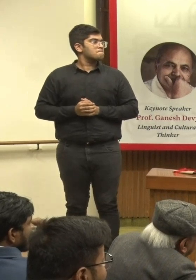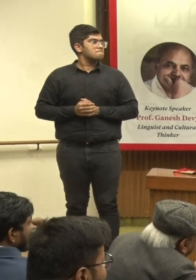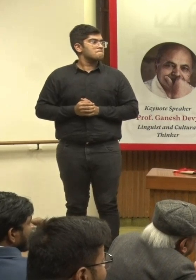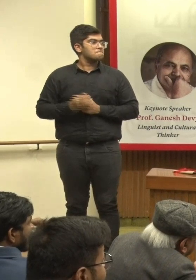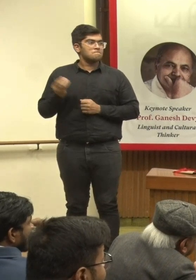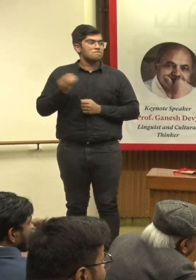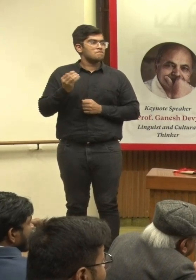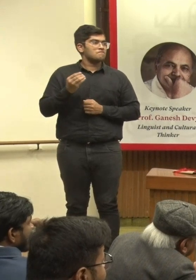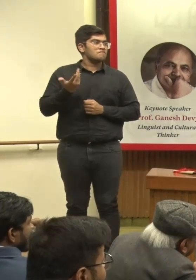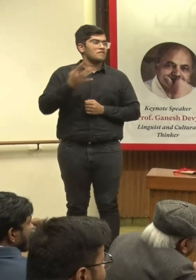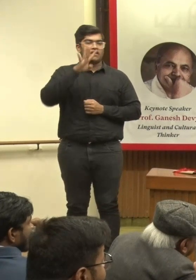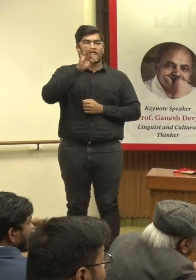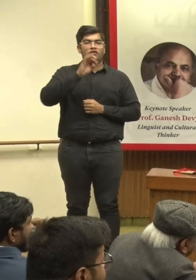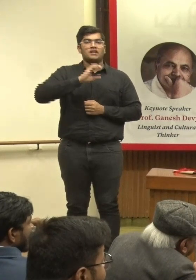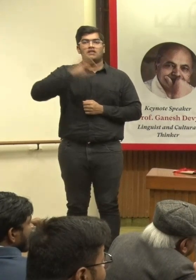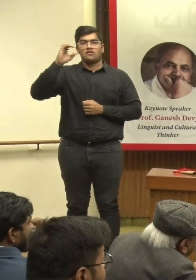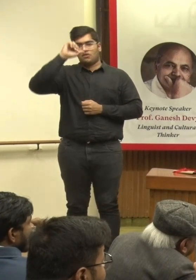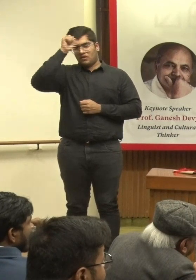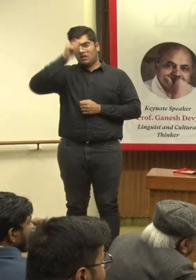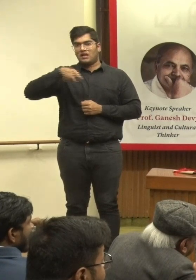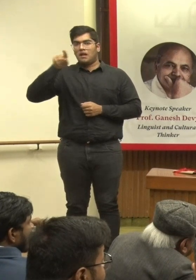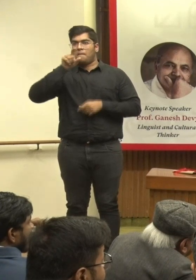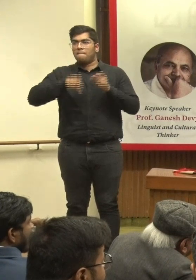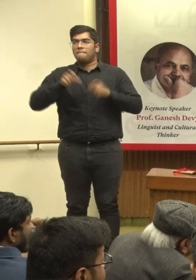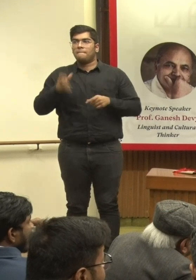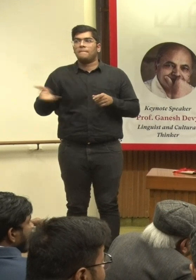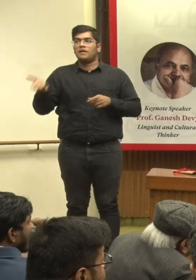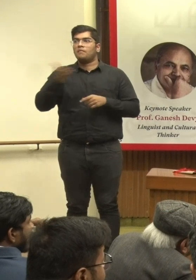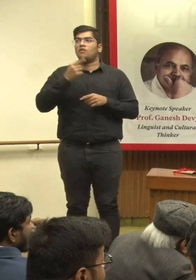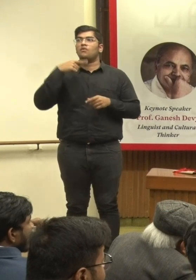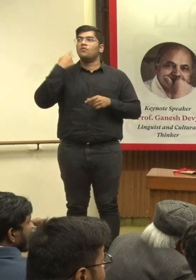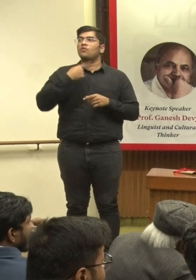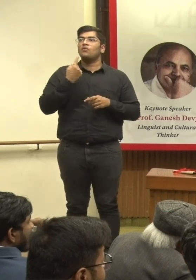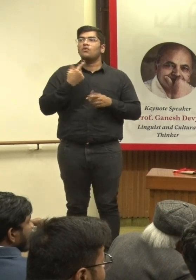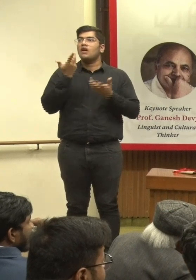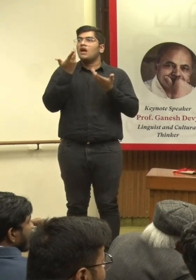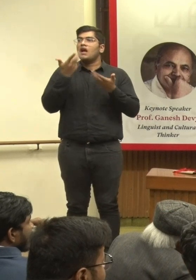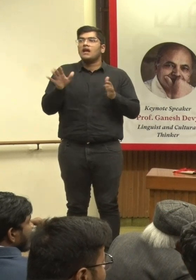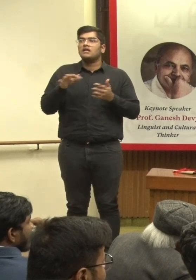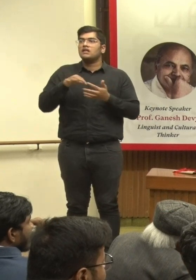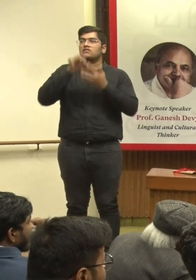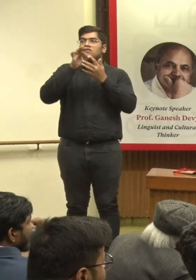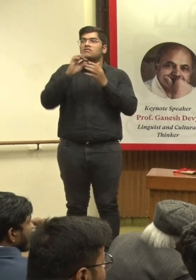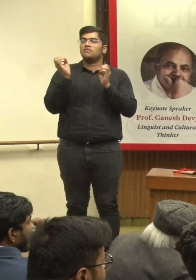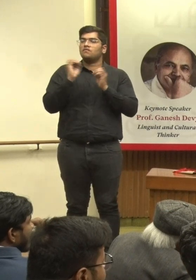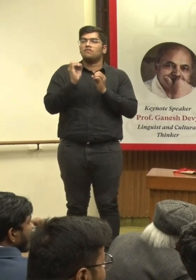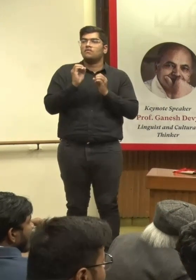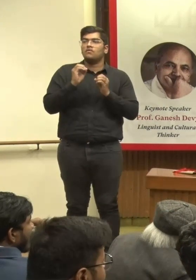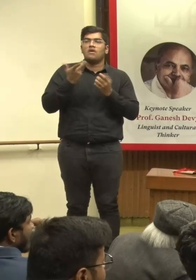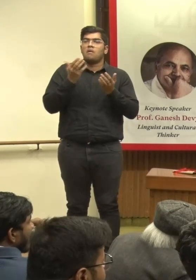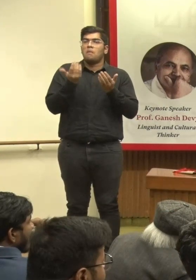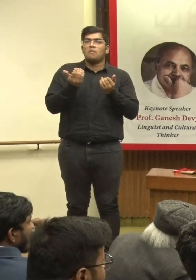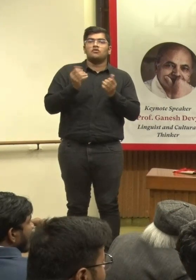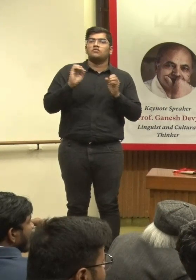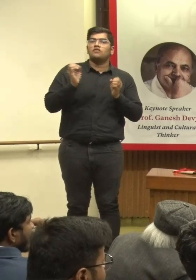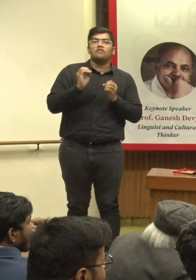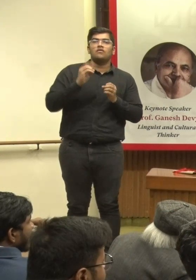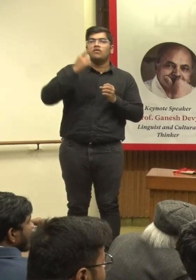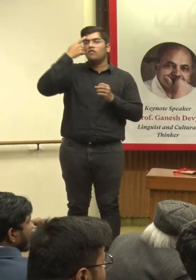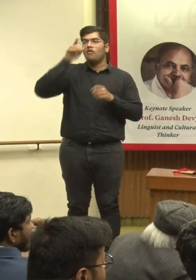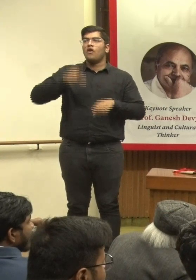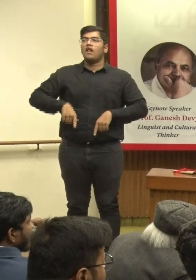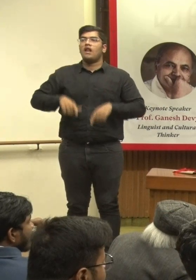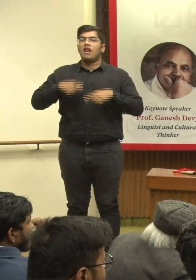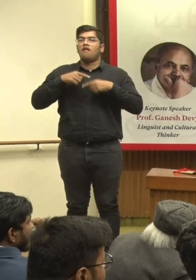40 crore Indians not having any chance, any possibility of a decent